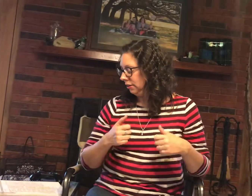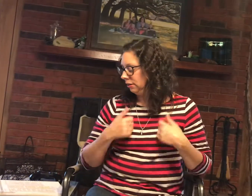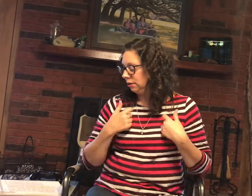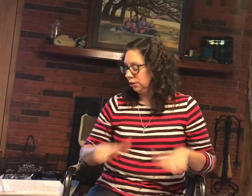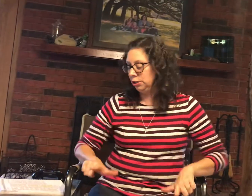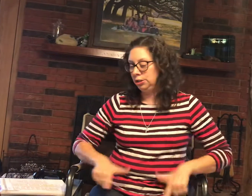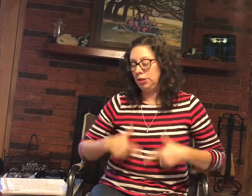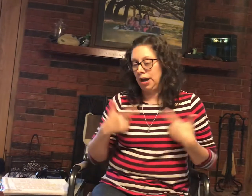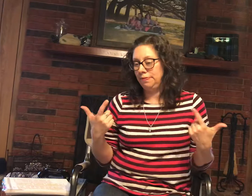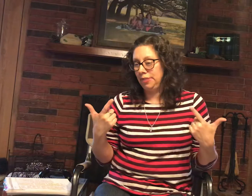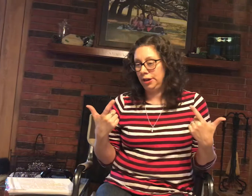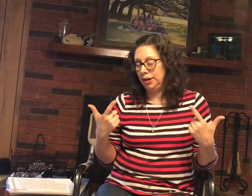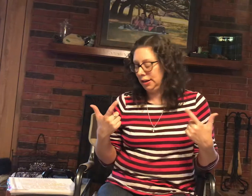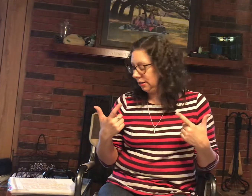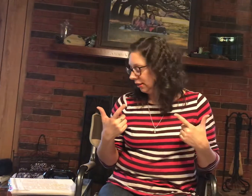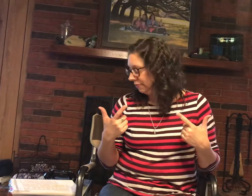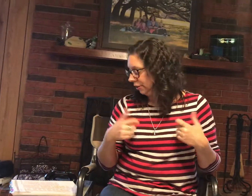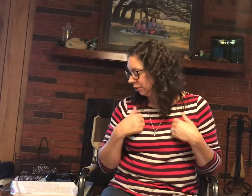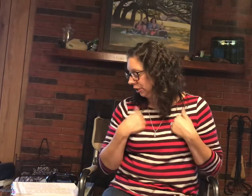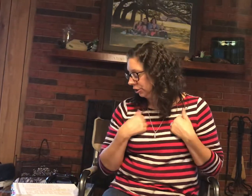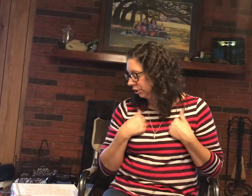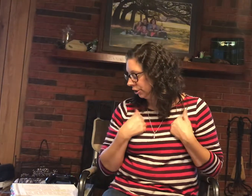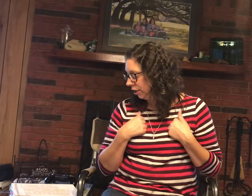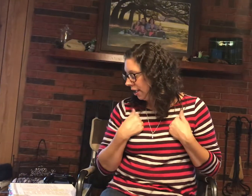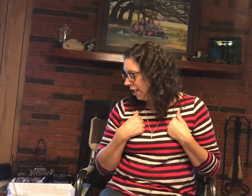you could do life there again, living creature